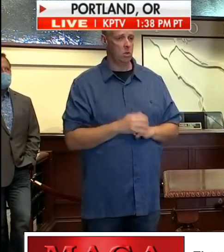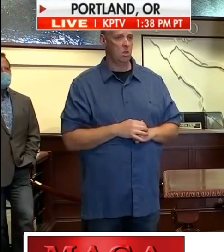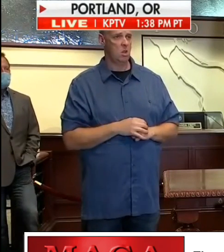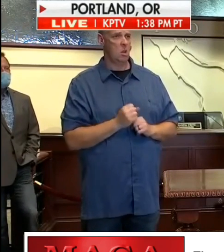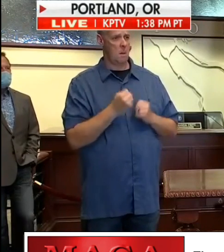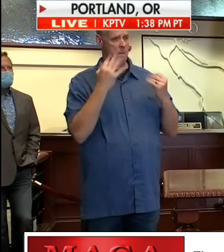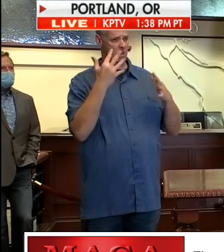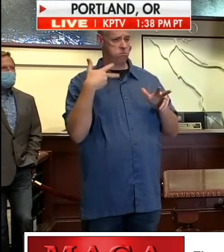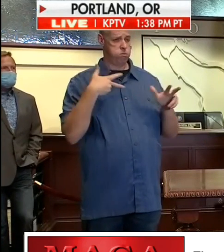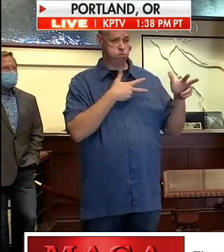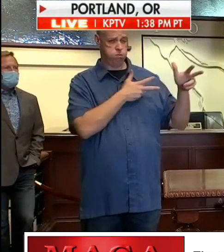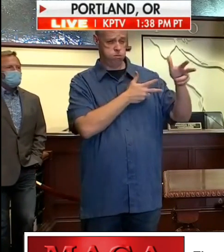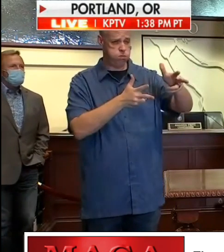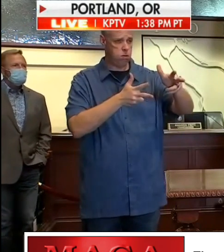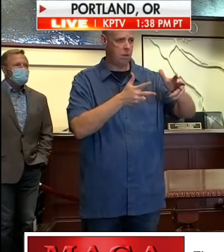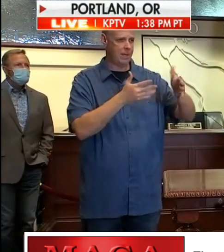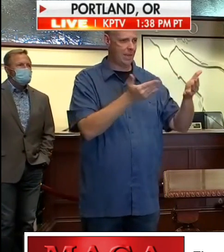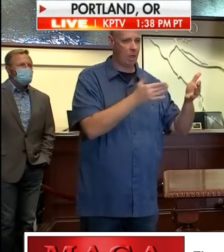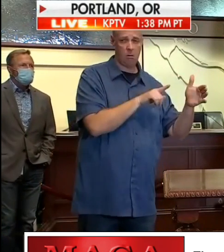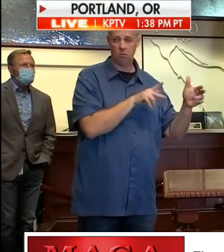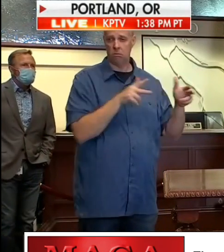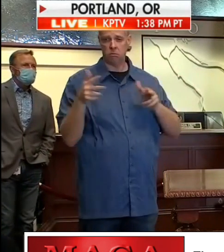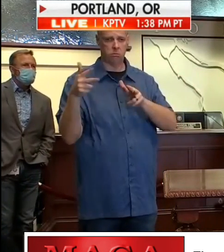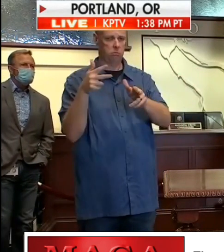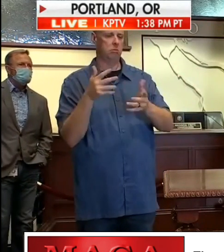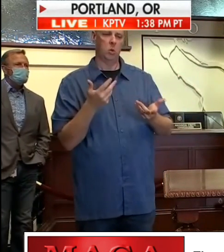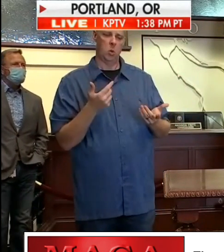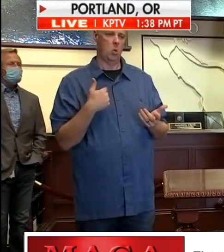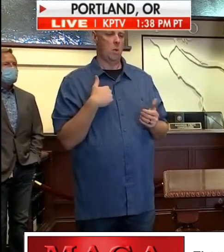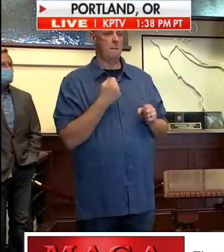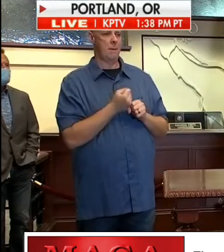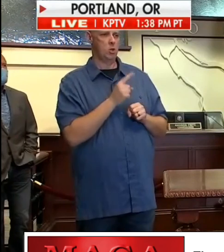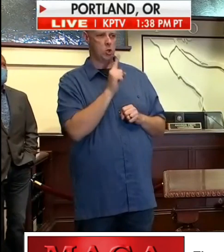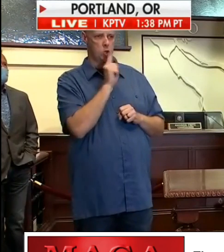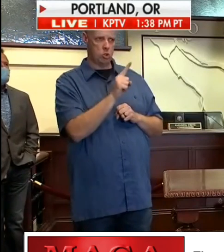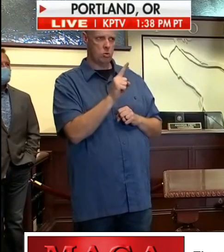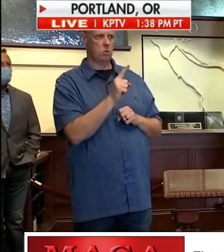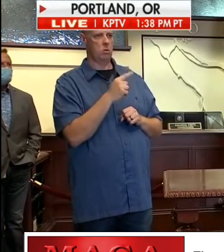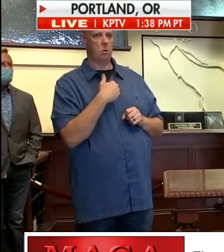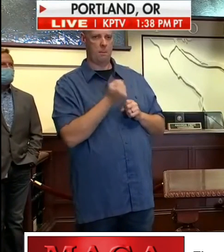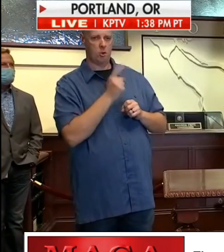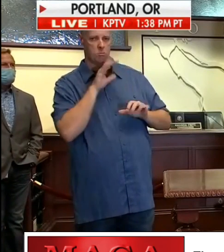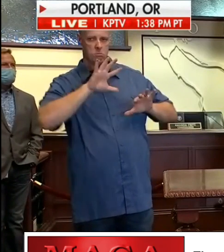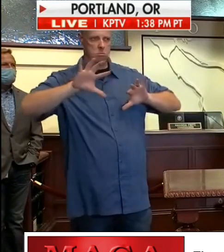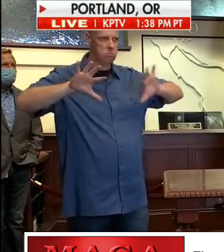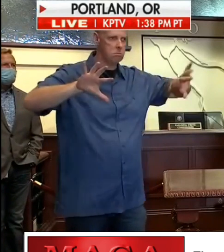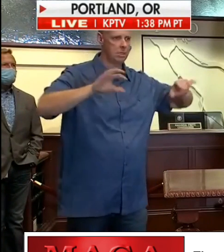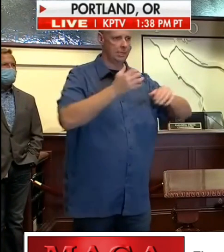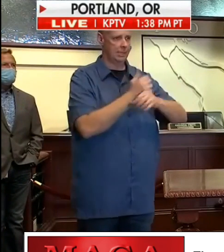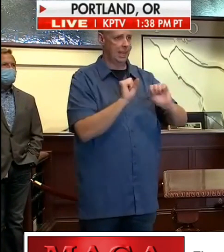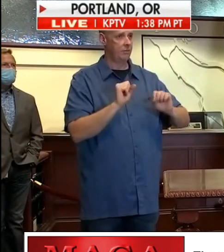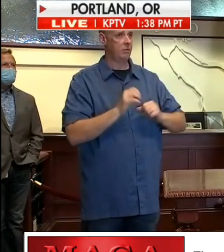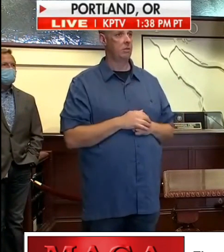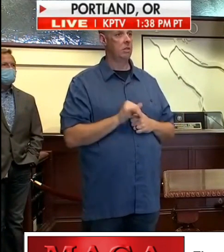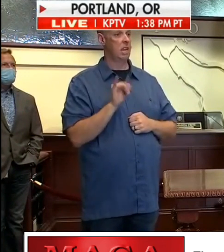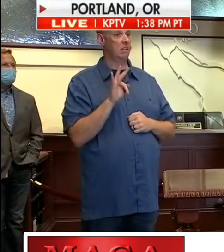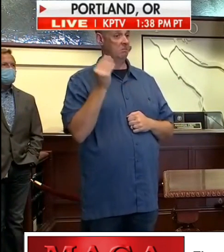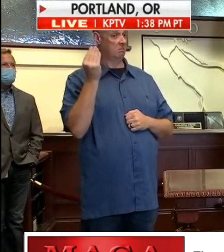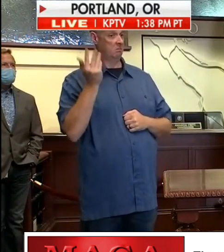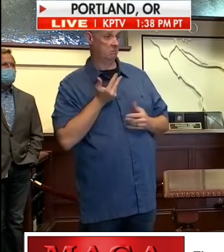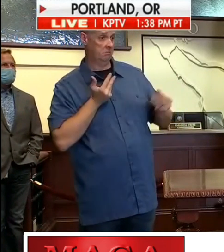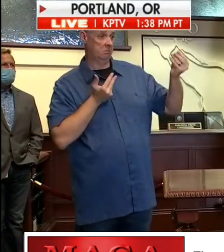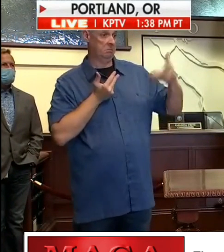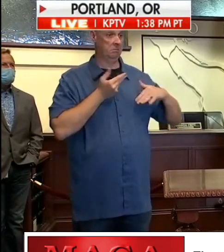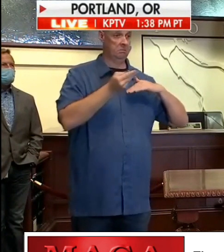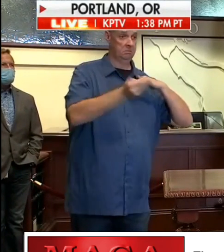caravan that big covering that much area, we use our resources to really keep people safe. But if we do get information that leads to